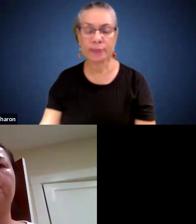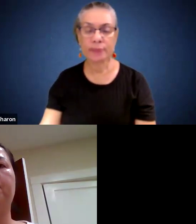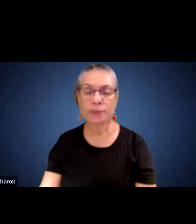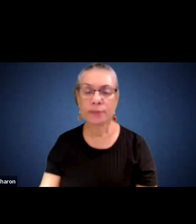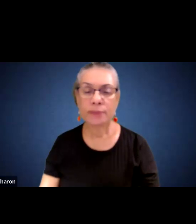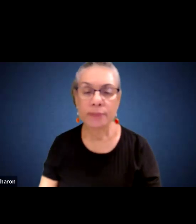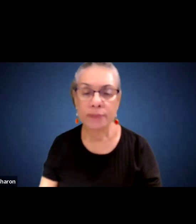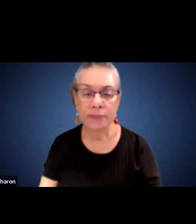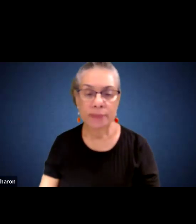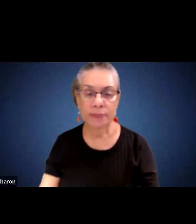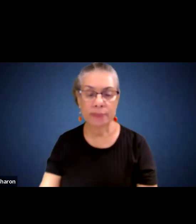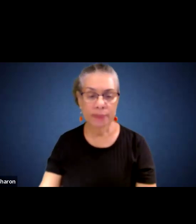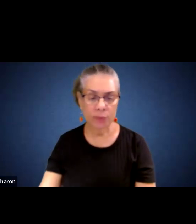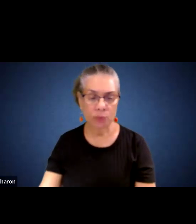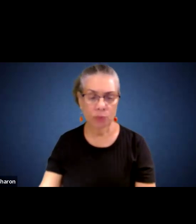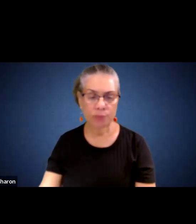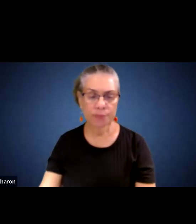Sky Ortiz.